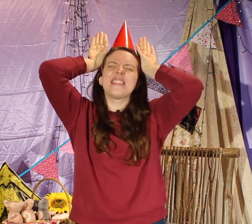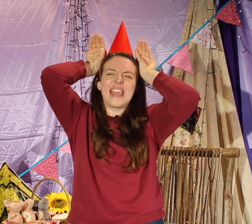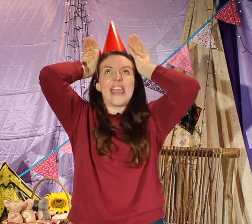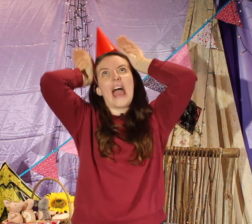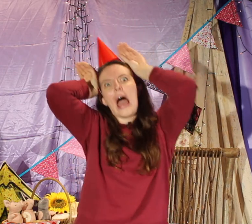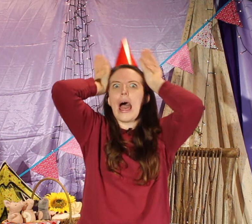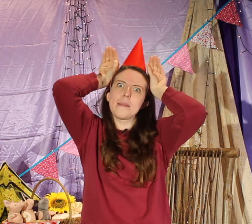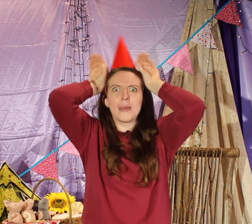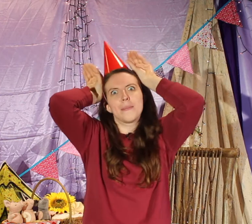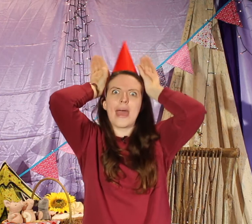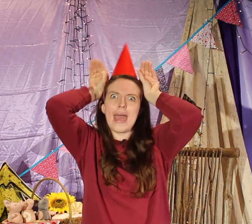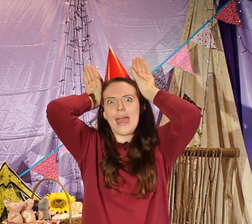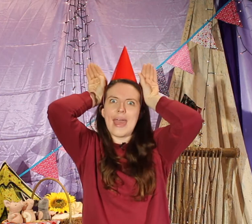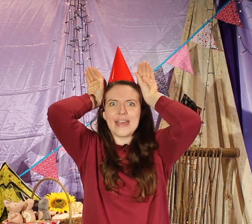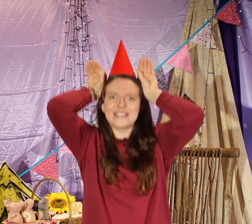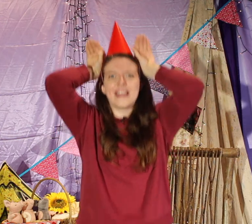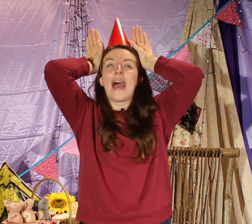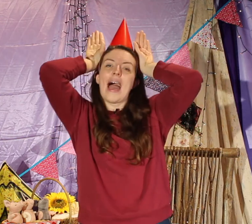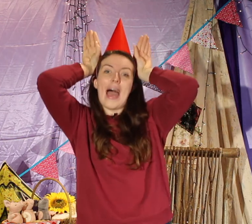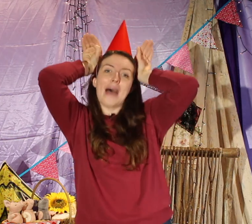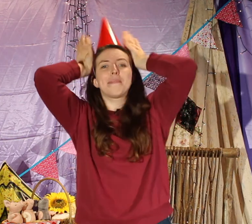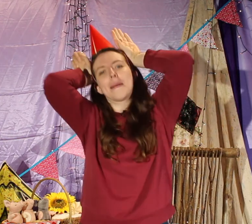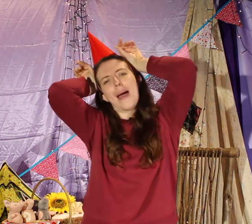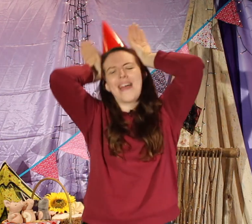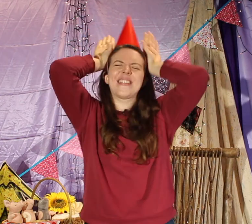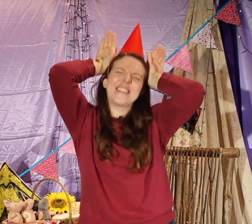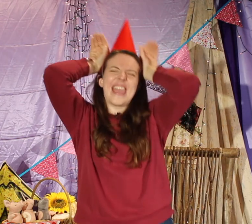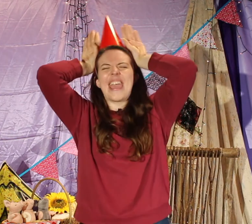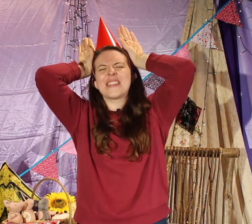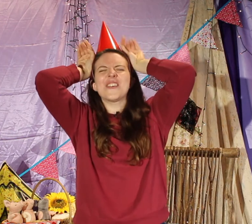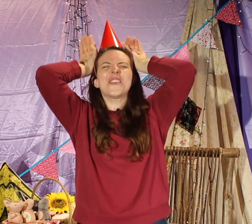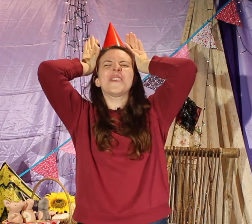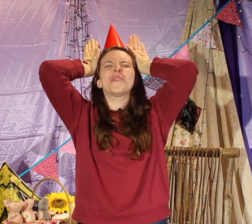birthday, I'm the best. Happy birthday to me.